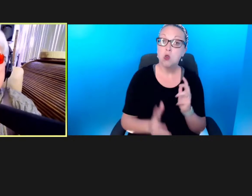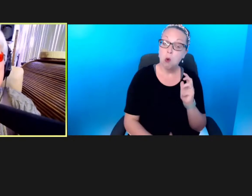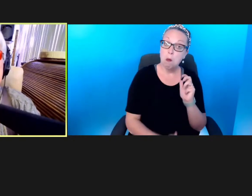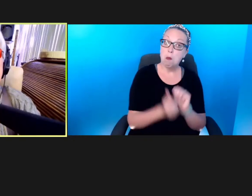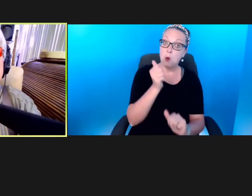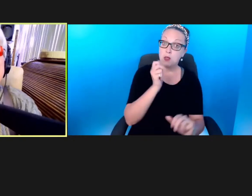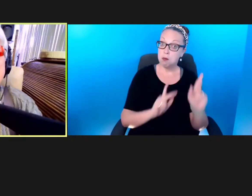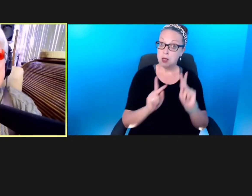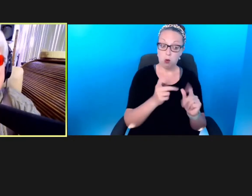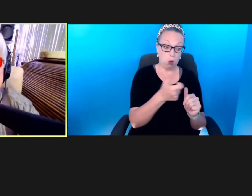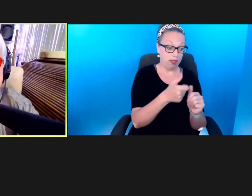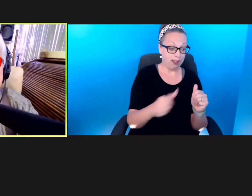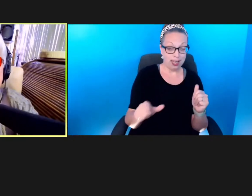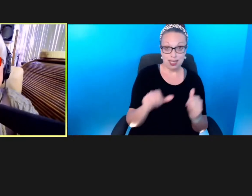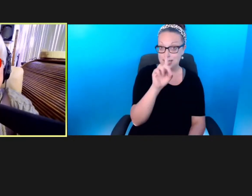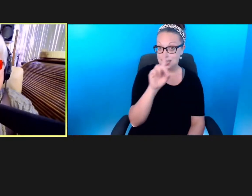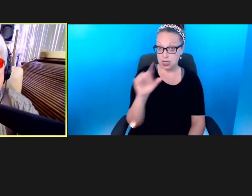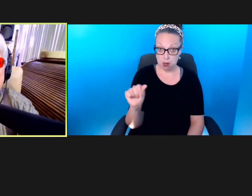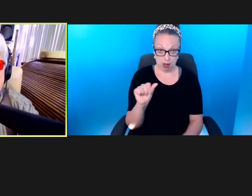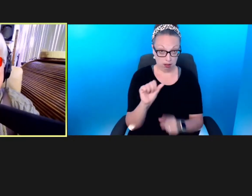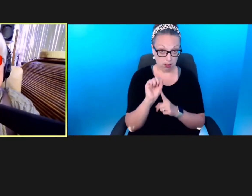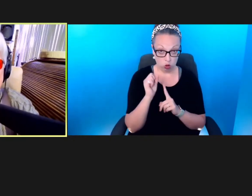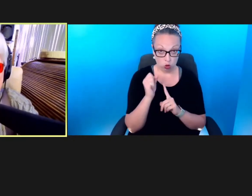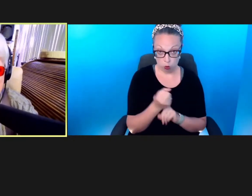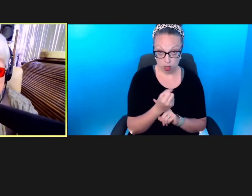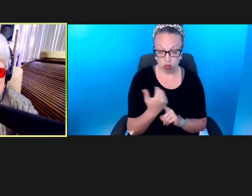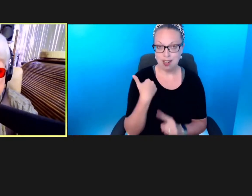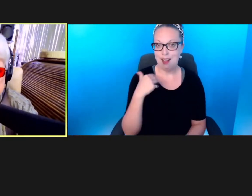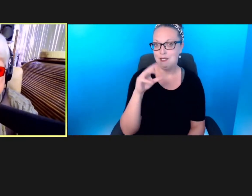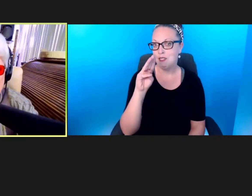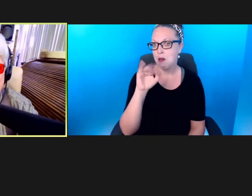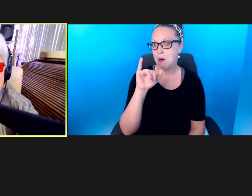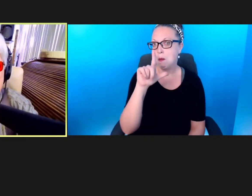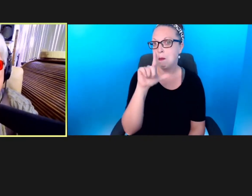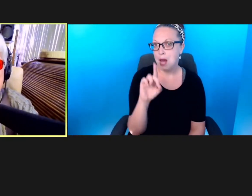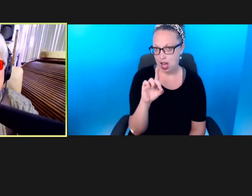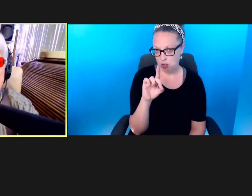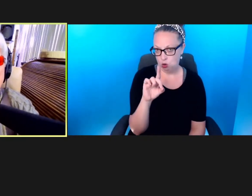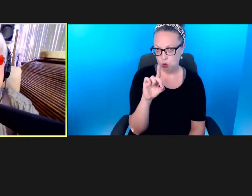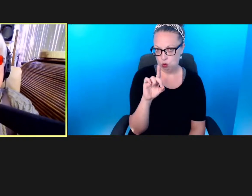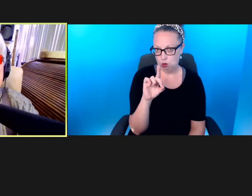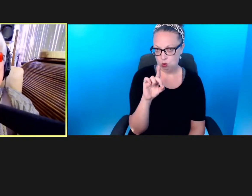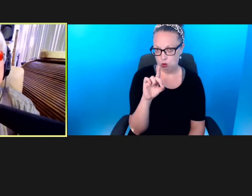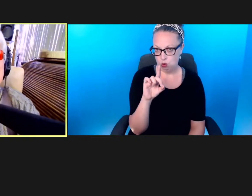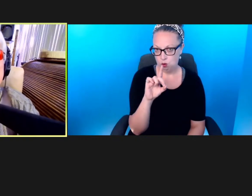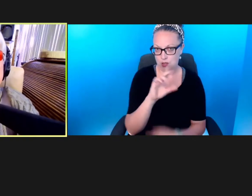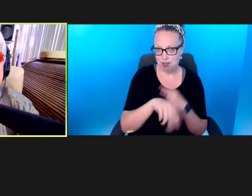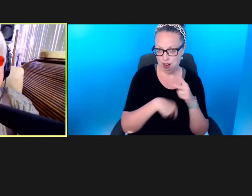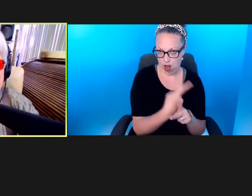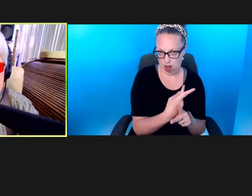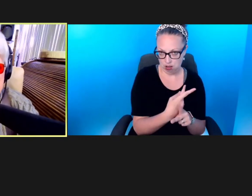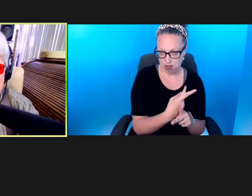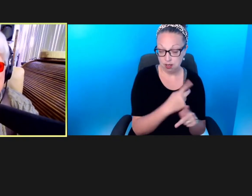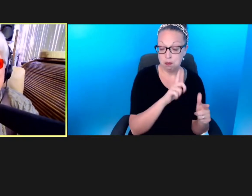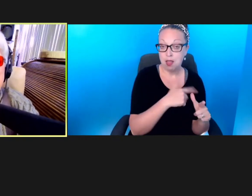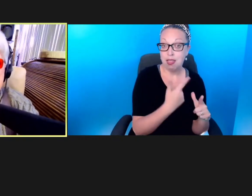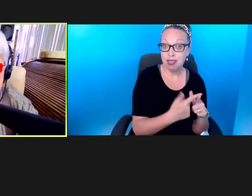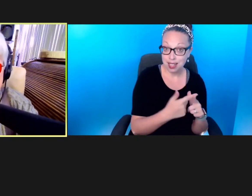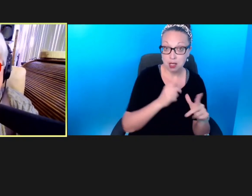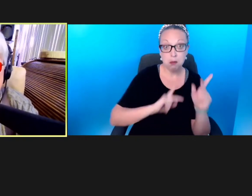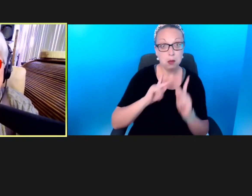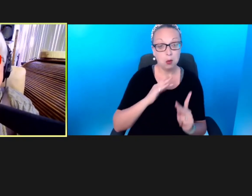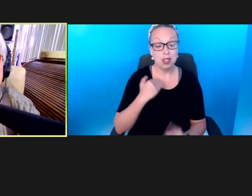any disabling condition have a mild form of it. And those of us with severe forms of